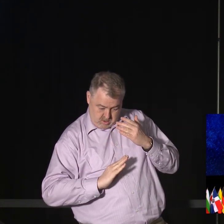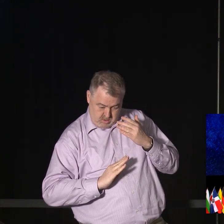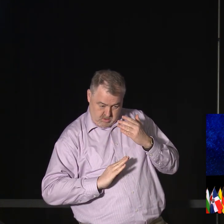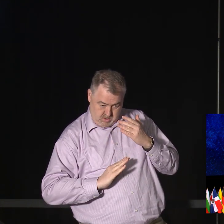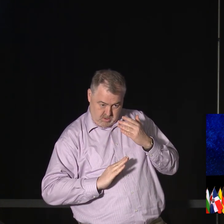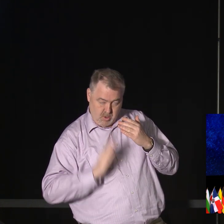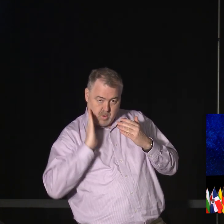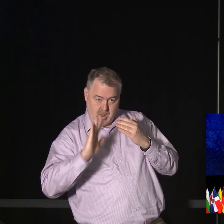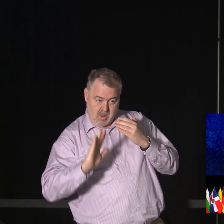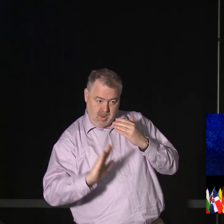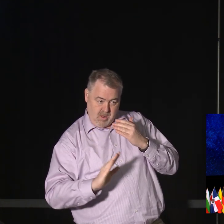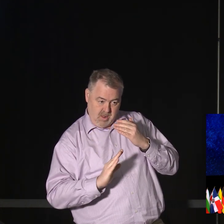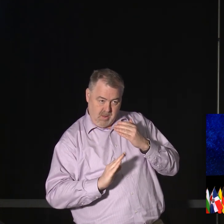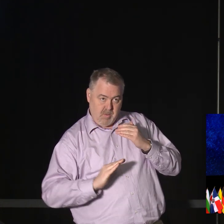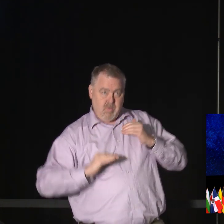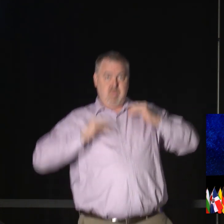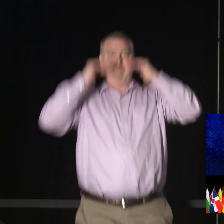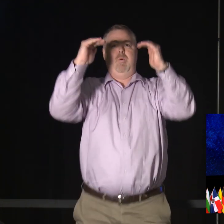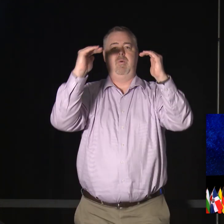it?